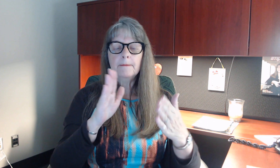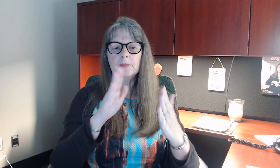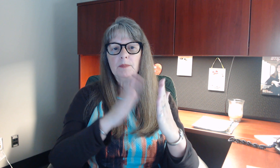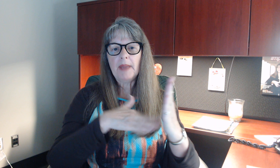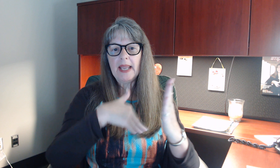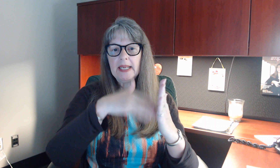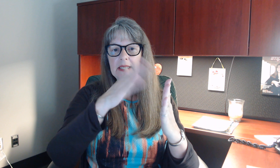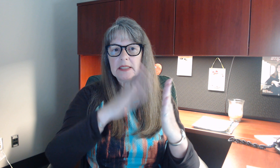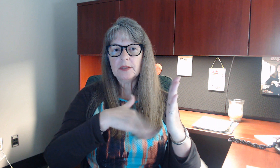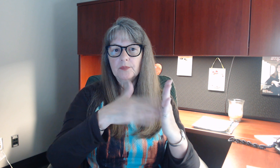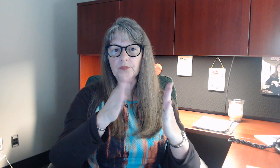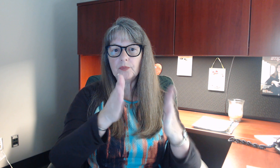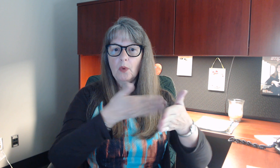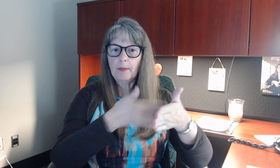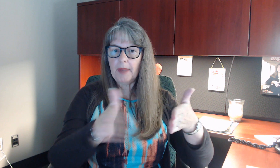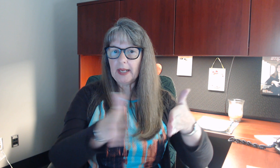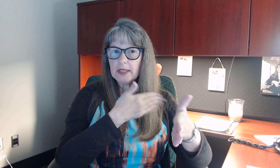To paint or paint.